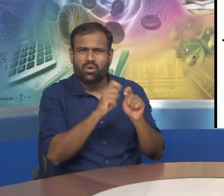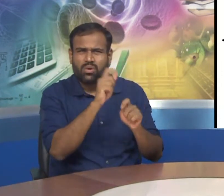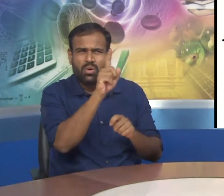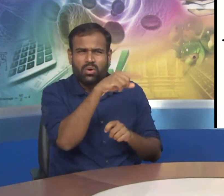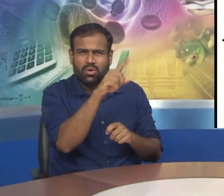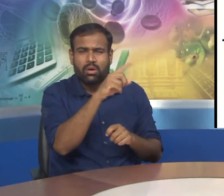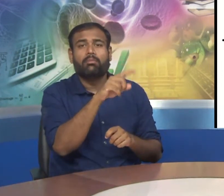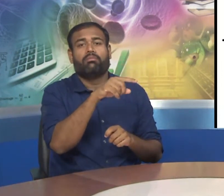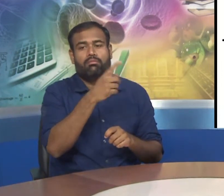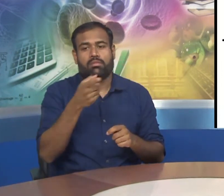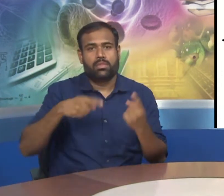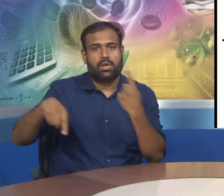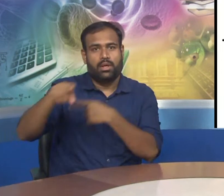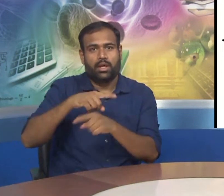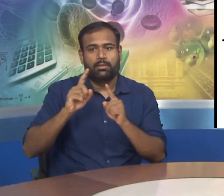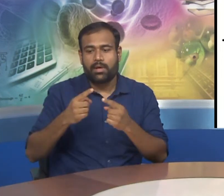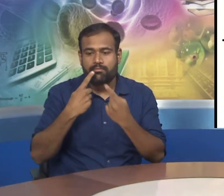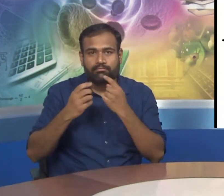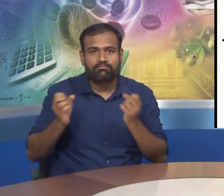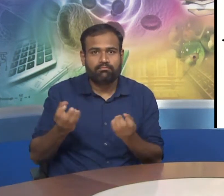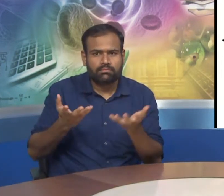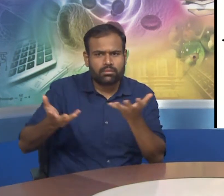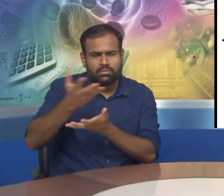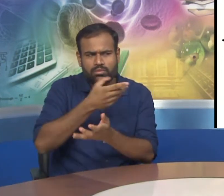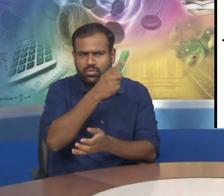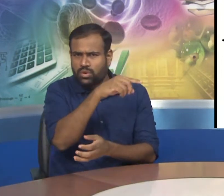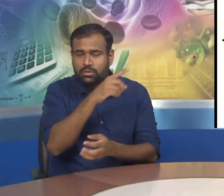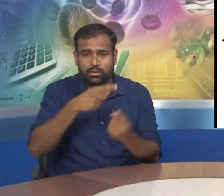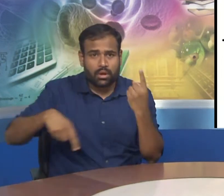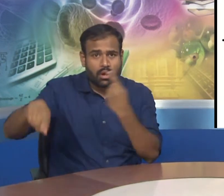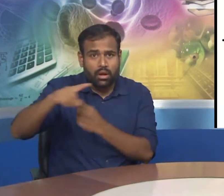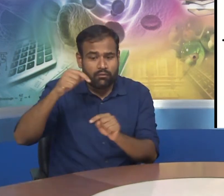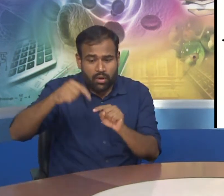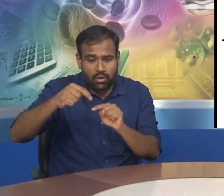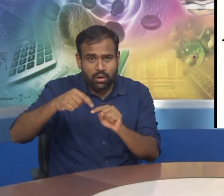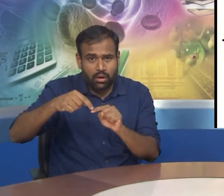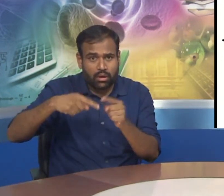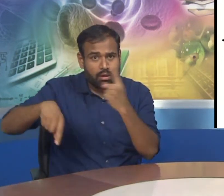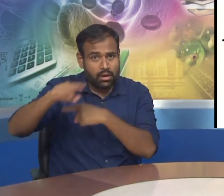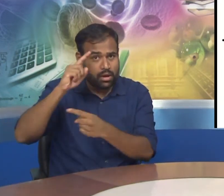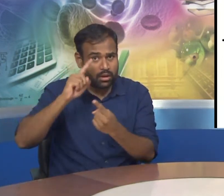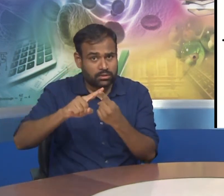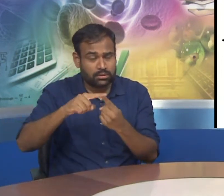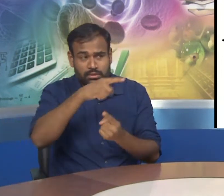House and not less than 2/3 majority of the members of the House.